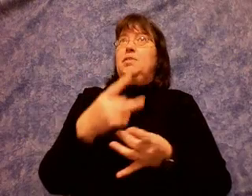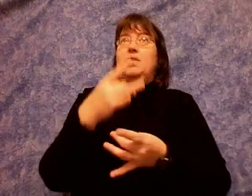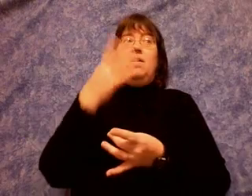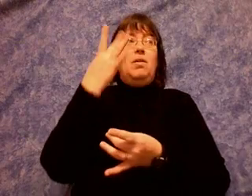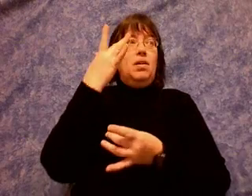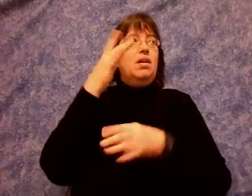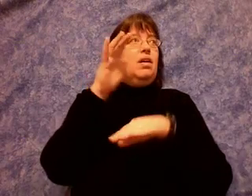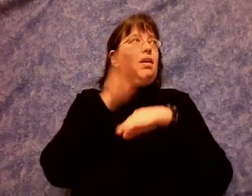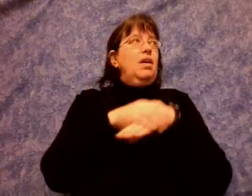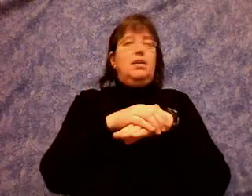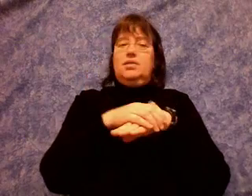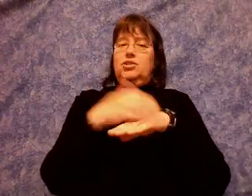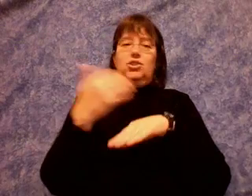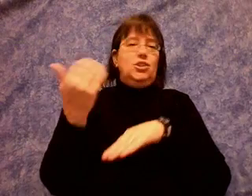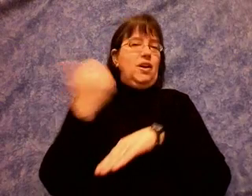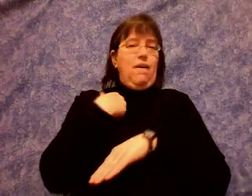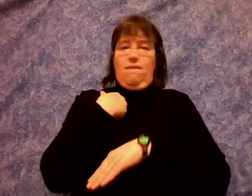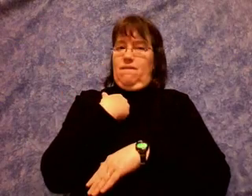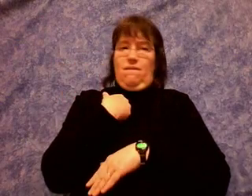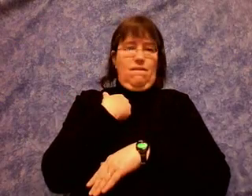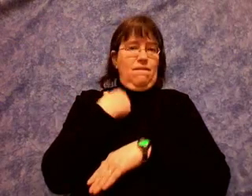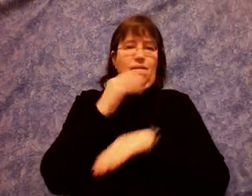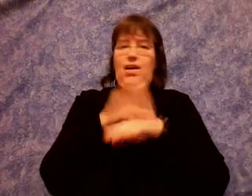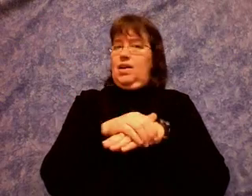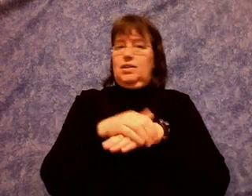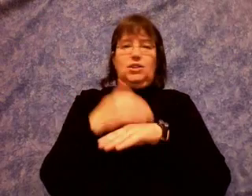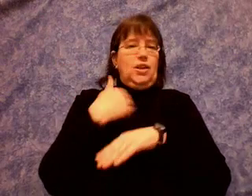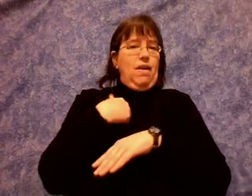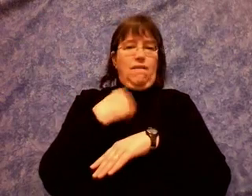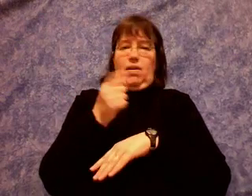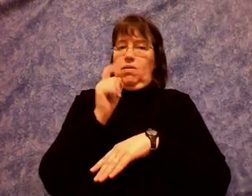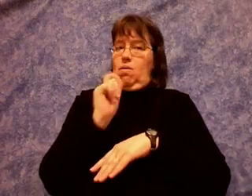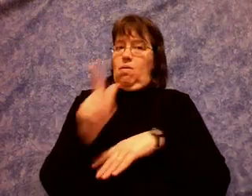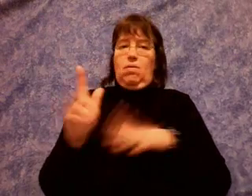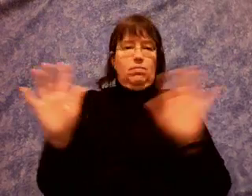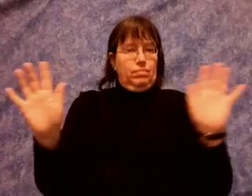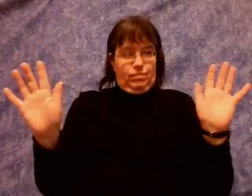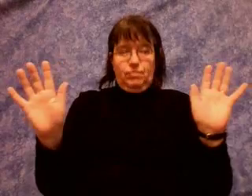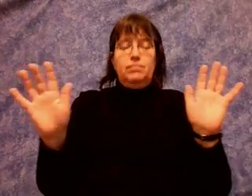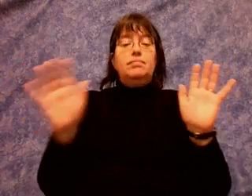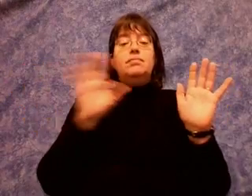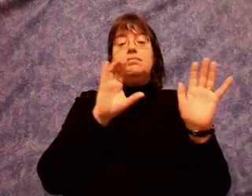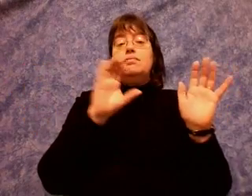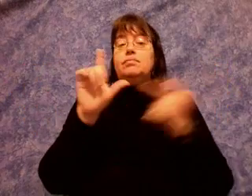are classifiers? That's interesting because English doesn't have them at all.